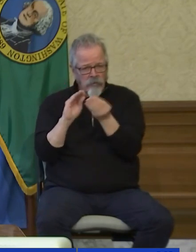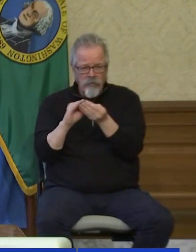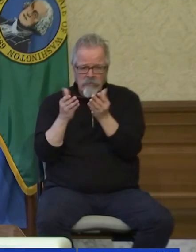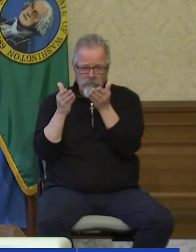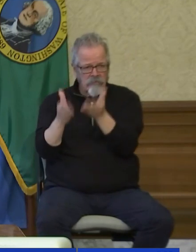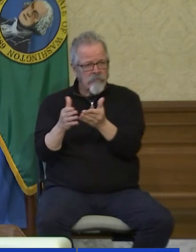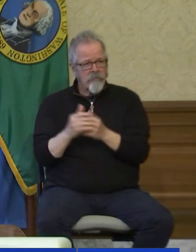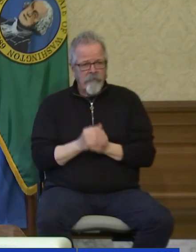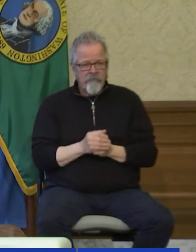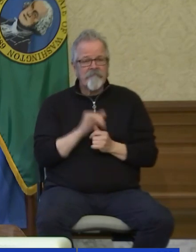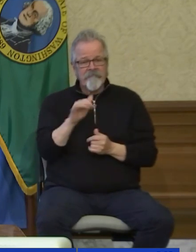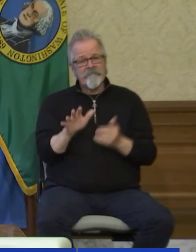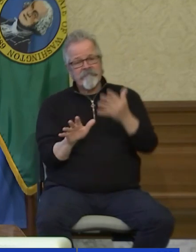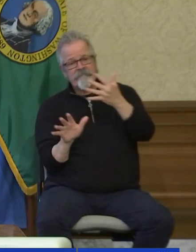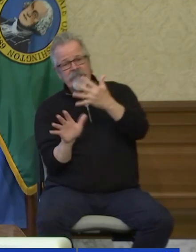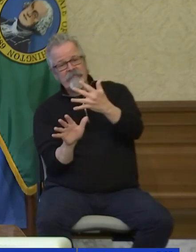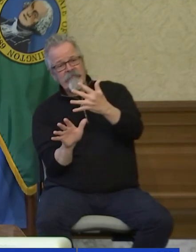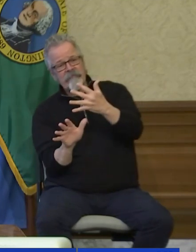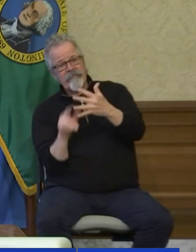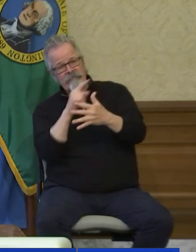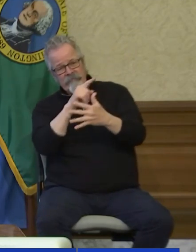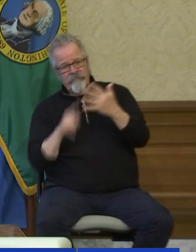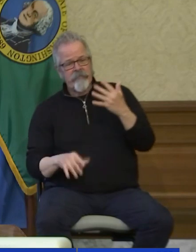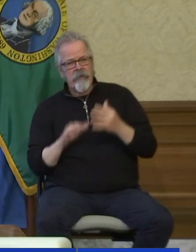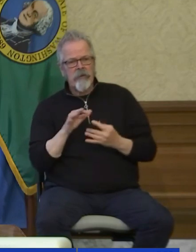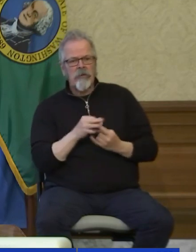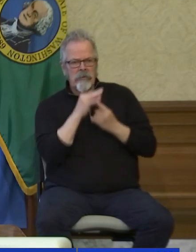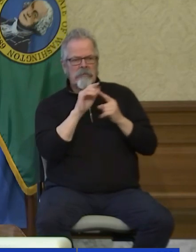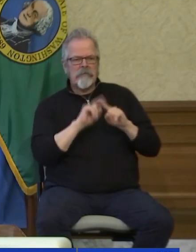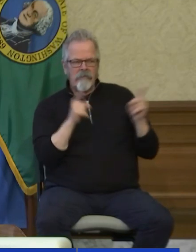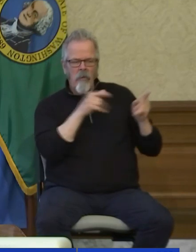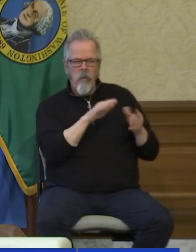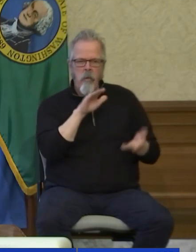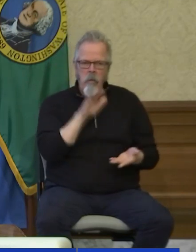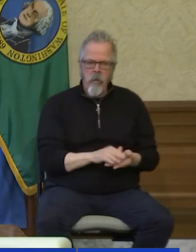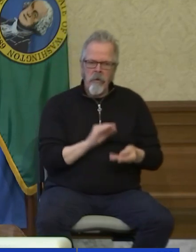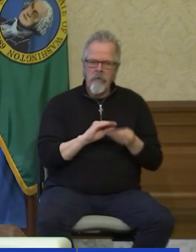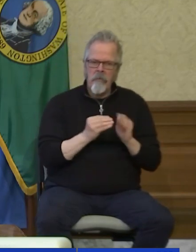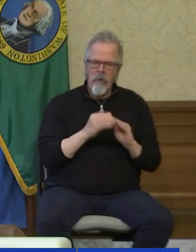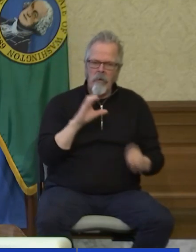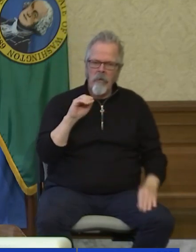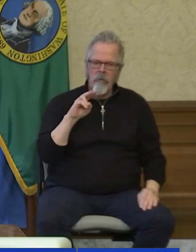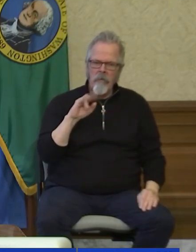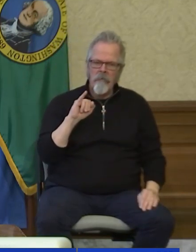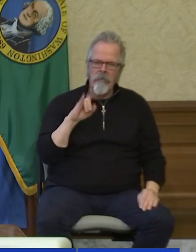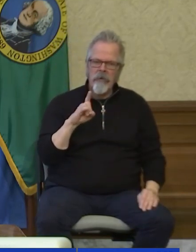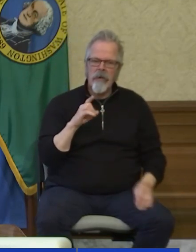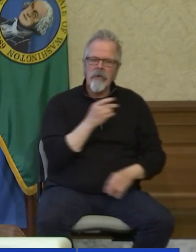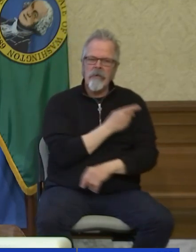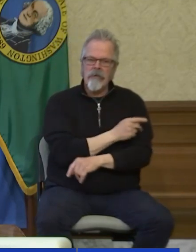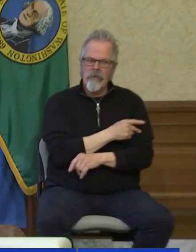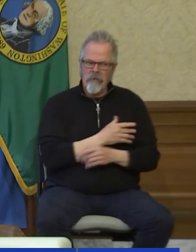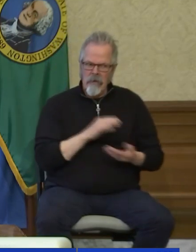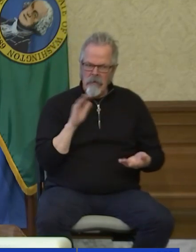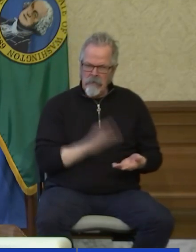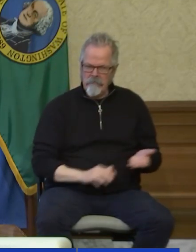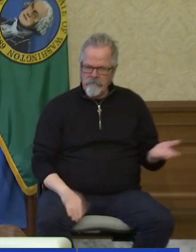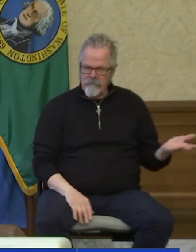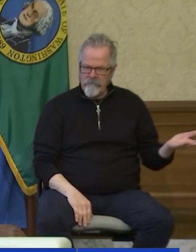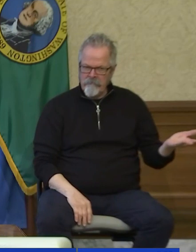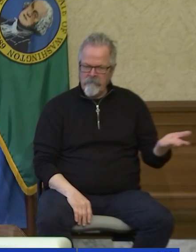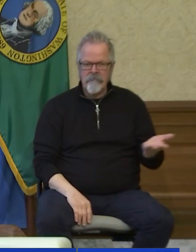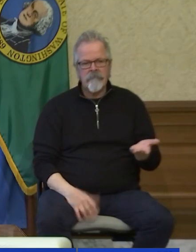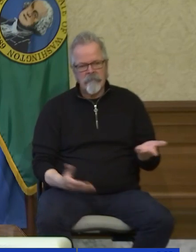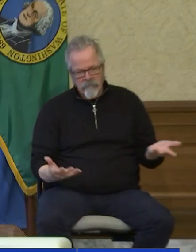in several respects. Next question comes from Sonal with D13. Hi, Governor.